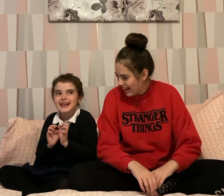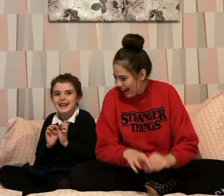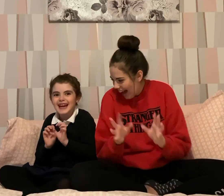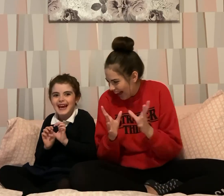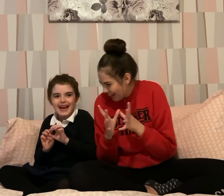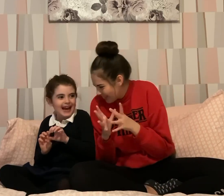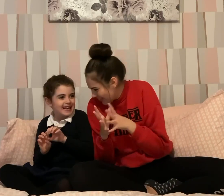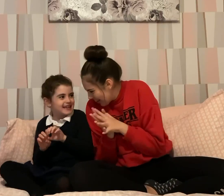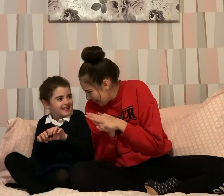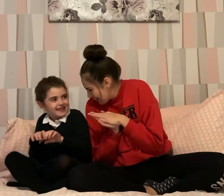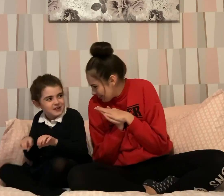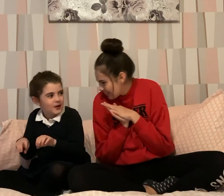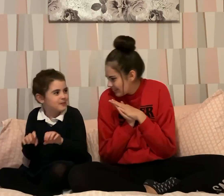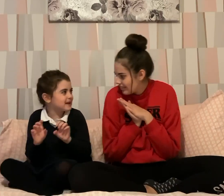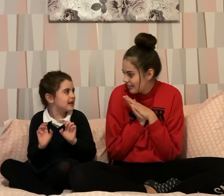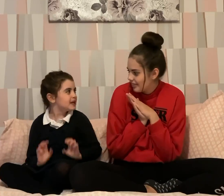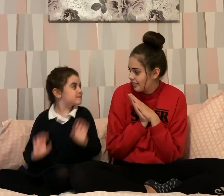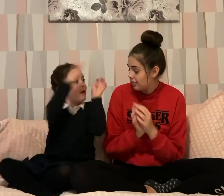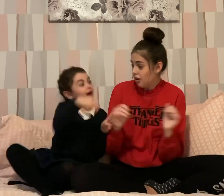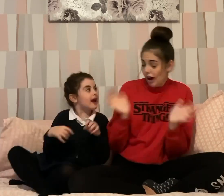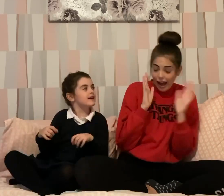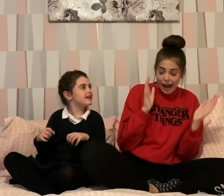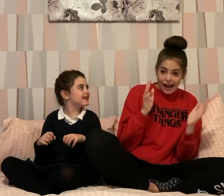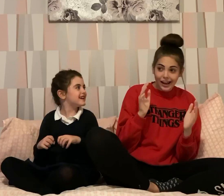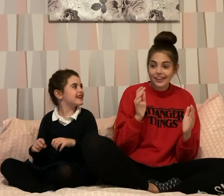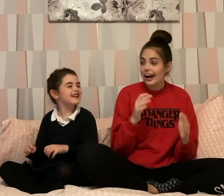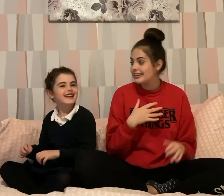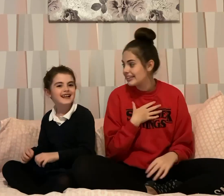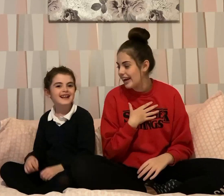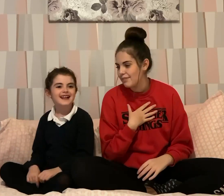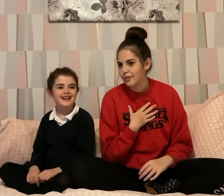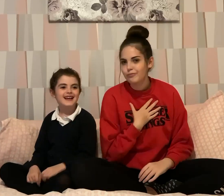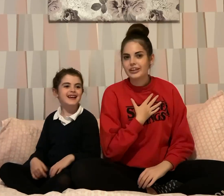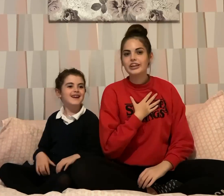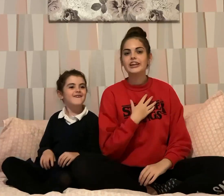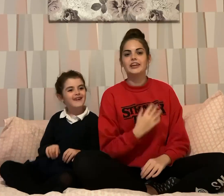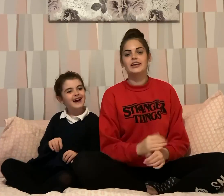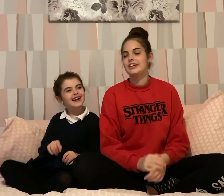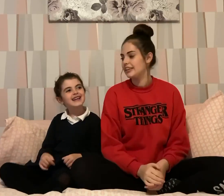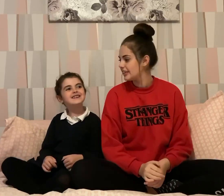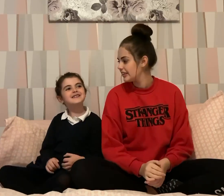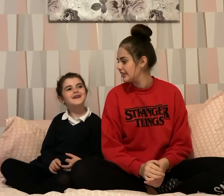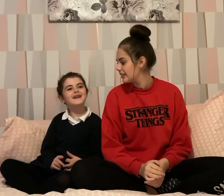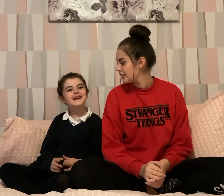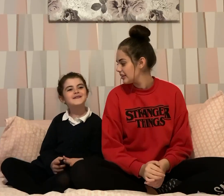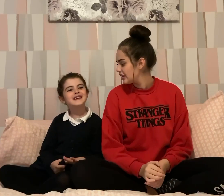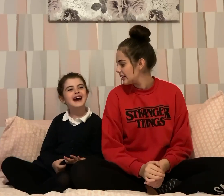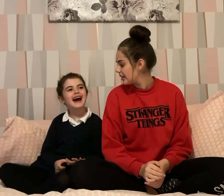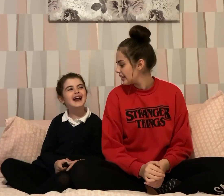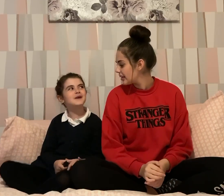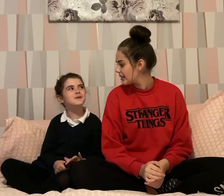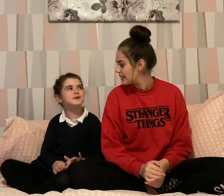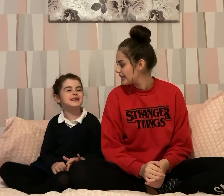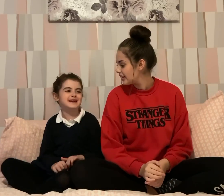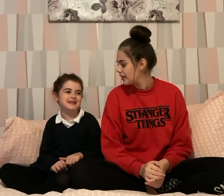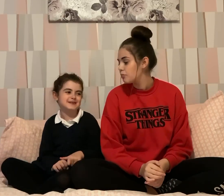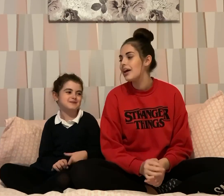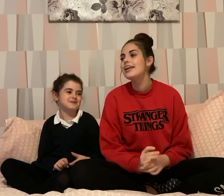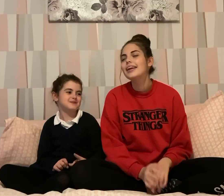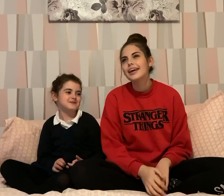Halloween. Halloween. And it's going to be boogers. Ah, that scared me. Oh my goodness. And it's not even Halloween. But it nearly